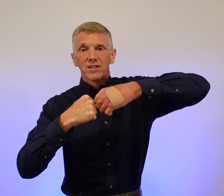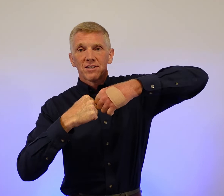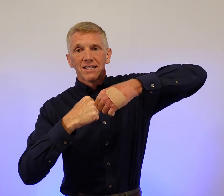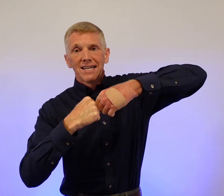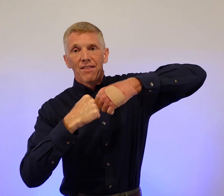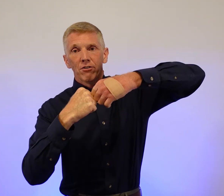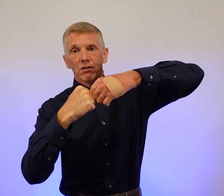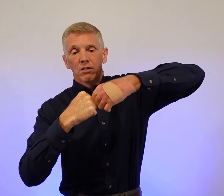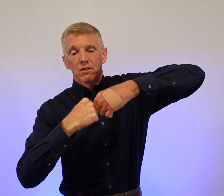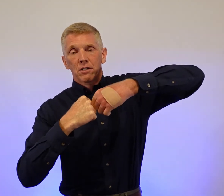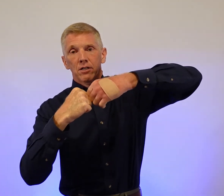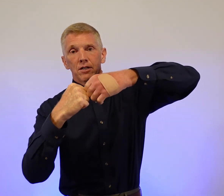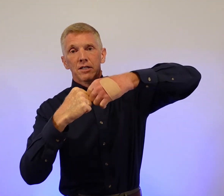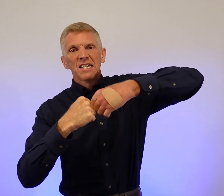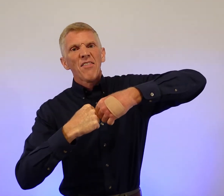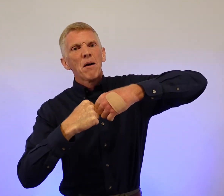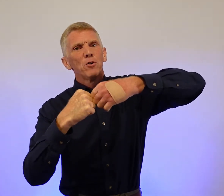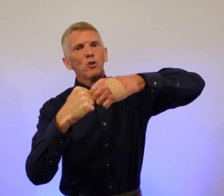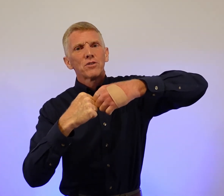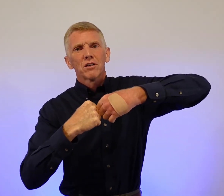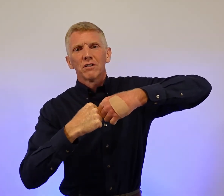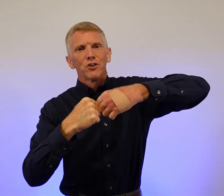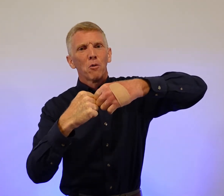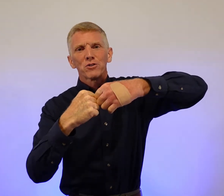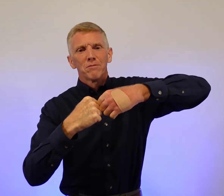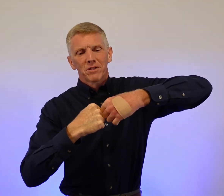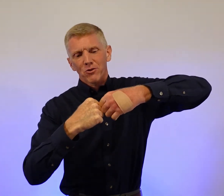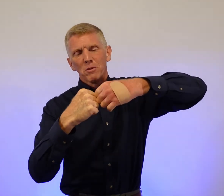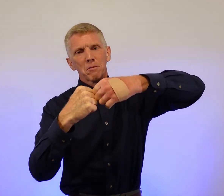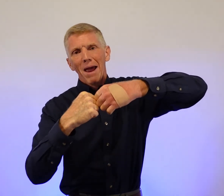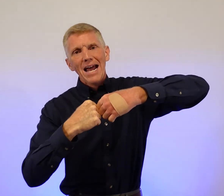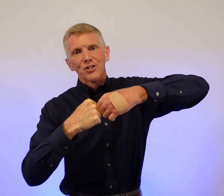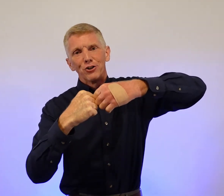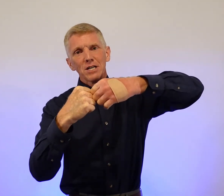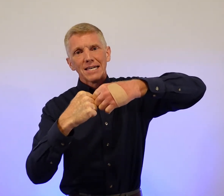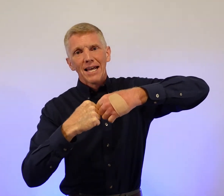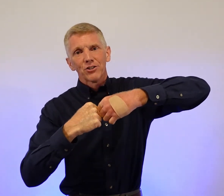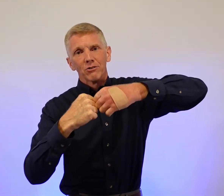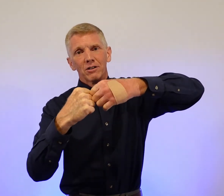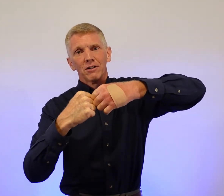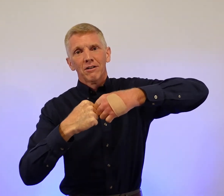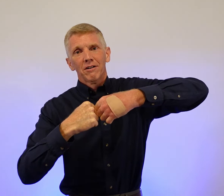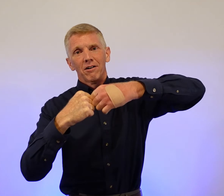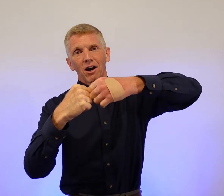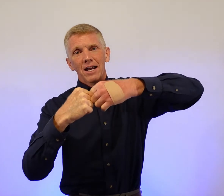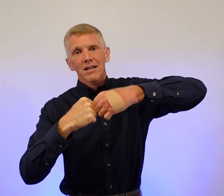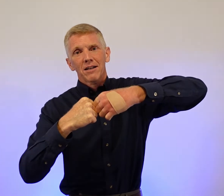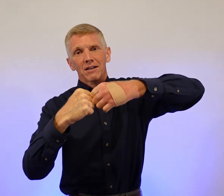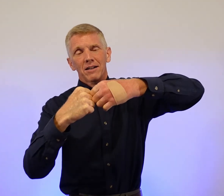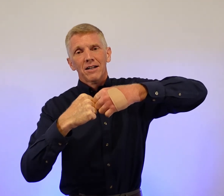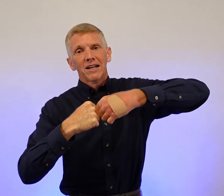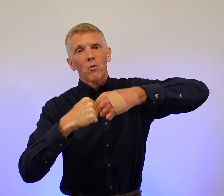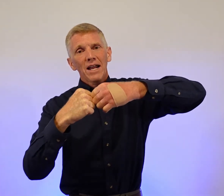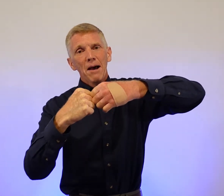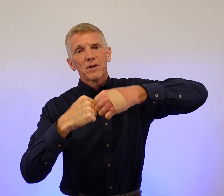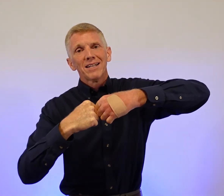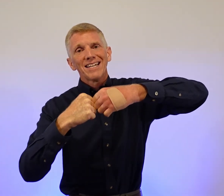fists together. See how that moves? You can almost imagine your knee, can't you? Right? Now, what happened if